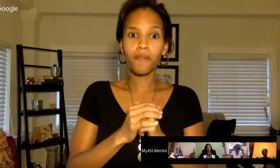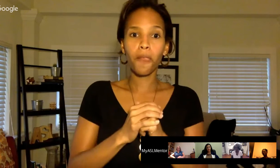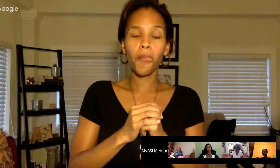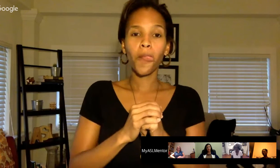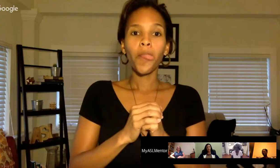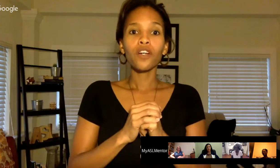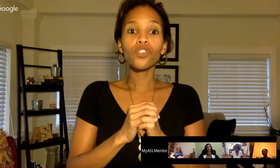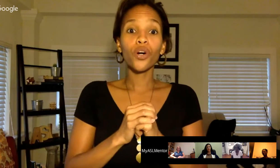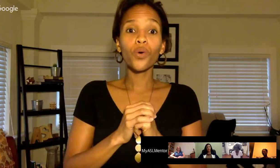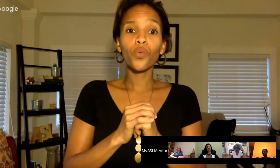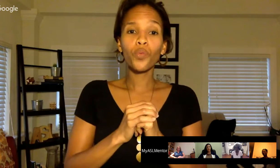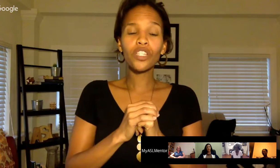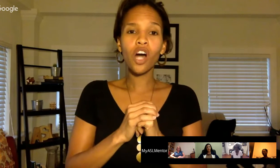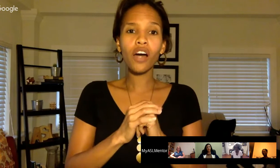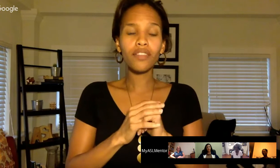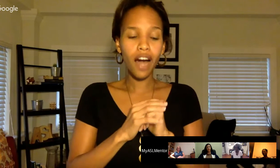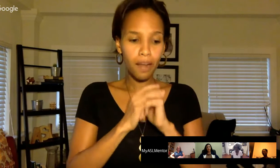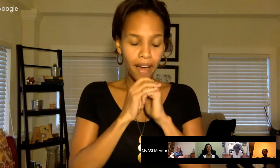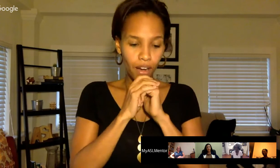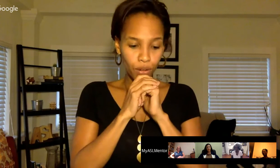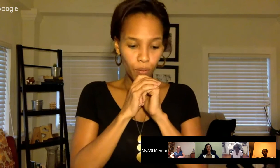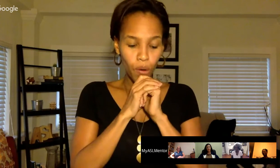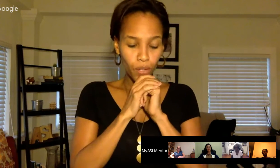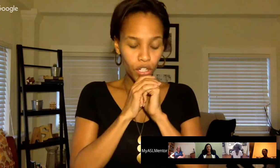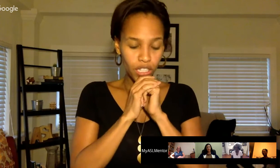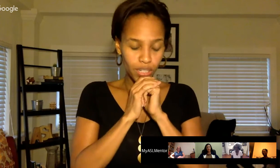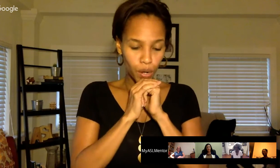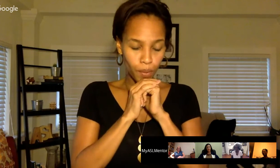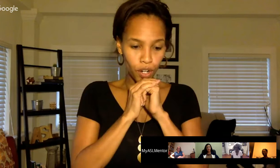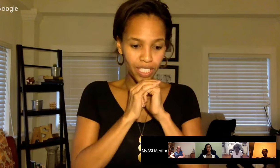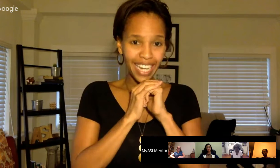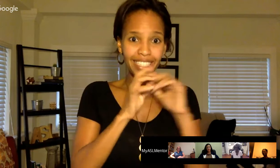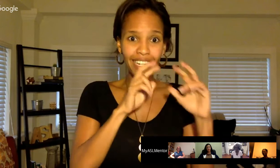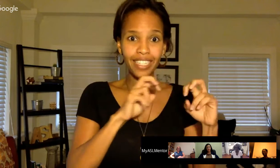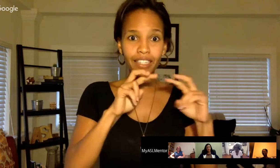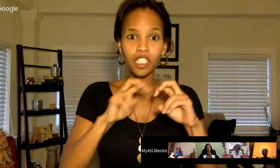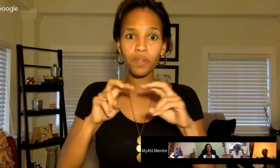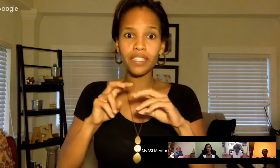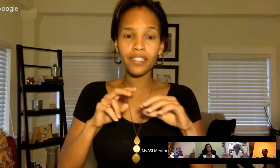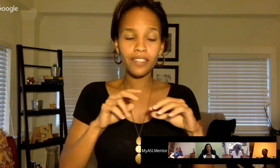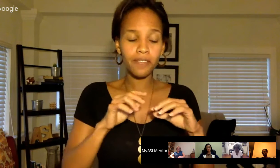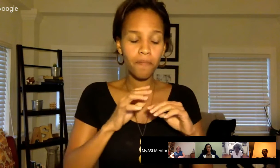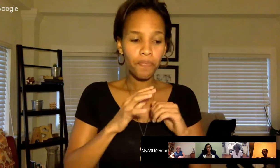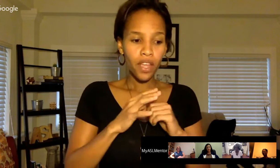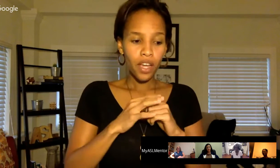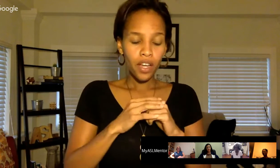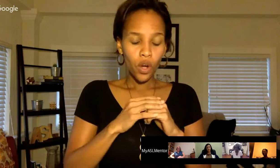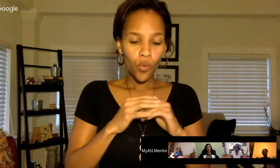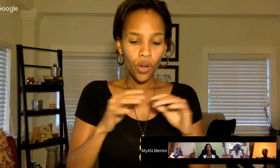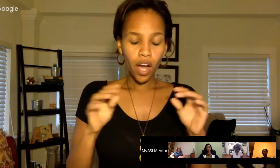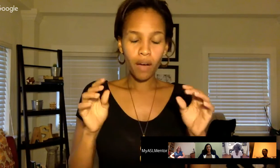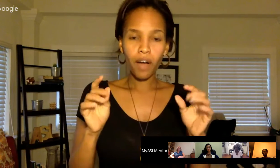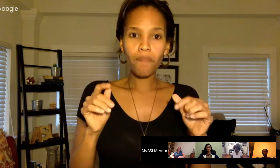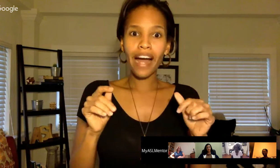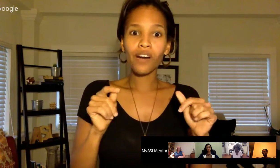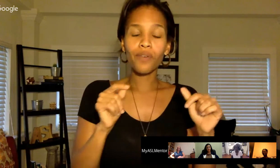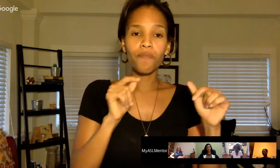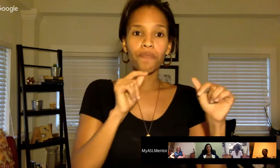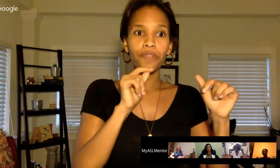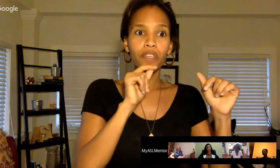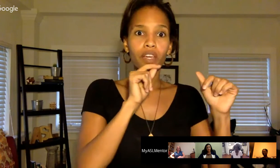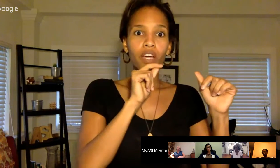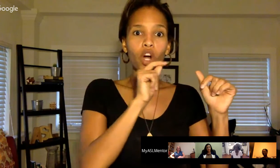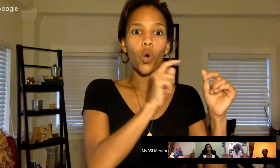Okay, so we talk a lot about when we're dissecting these pieces